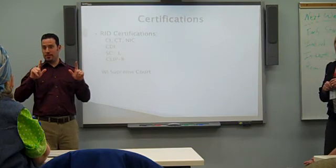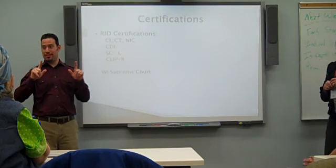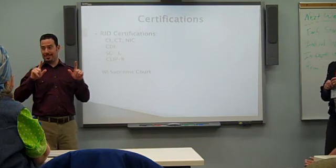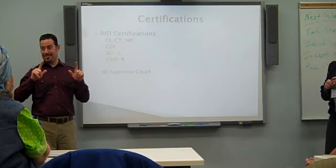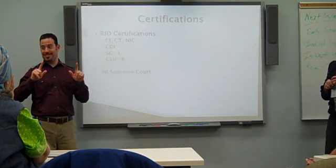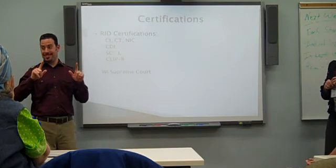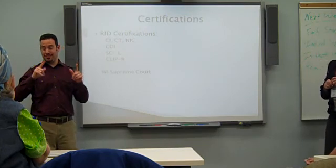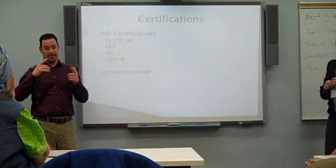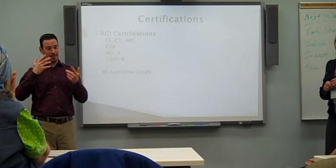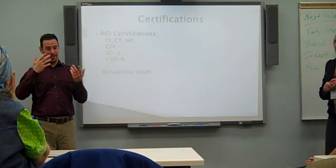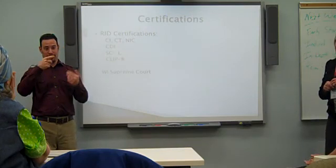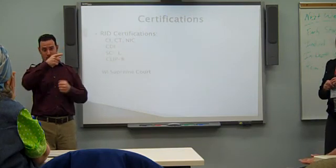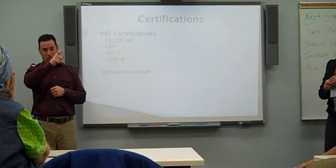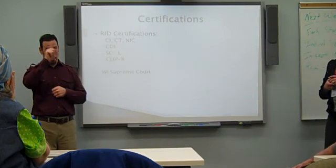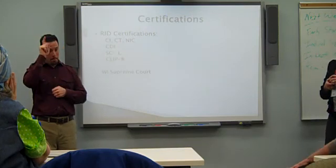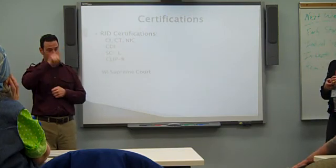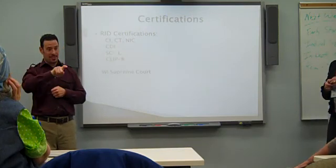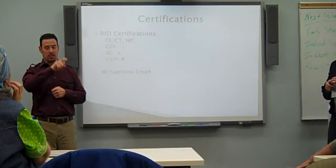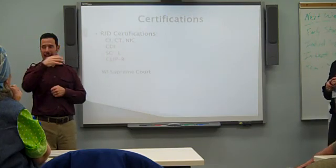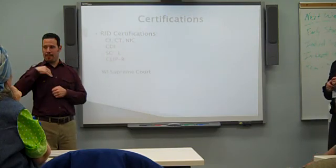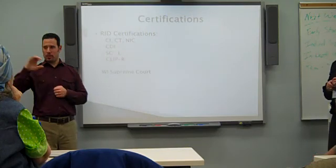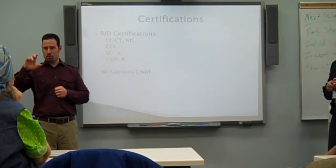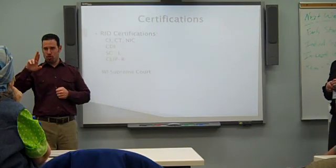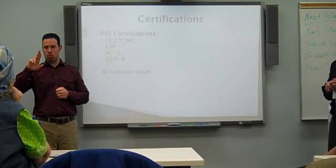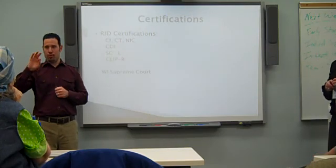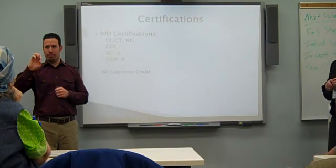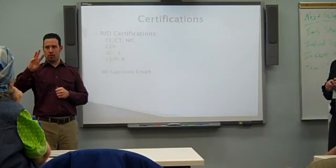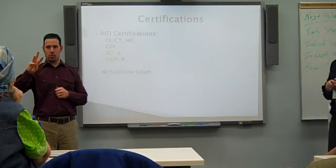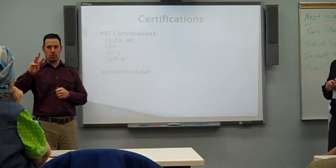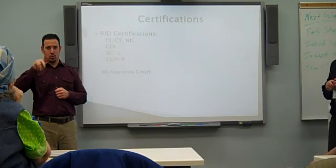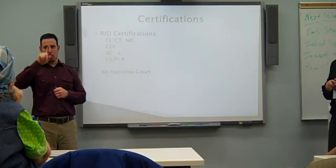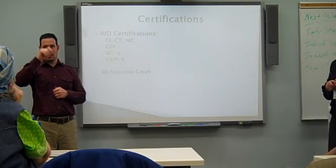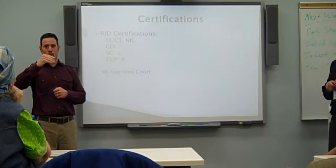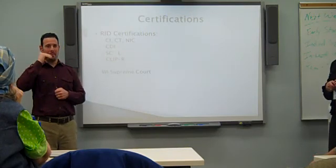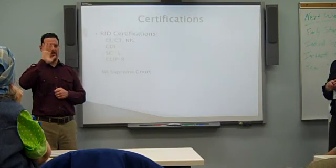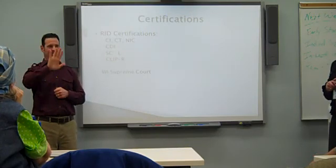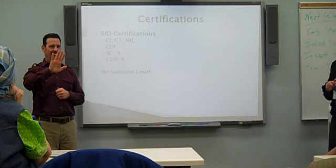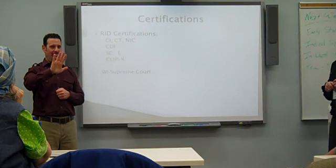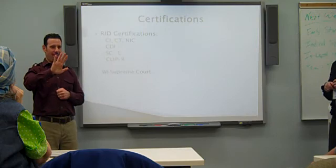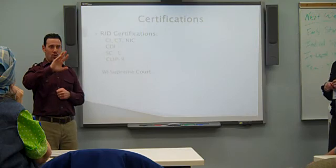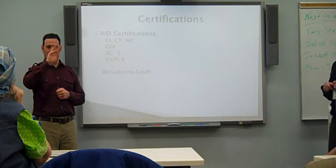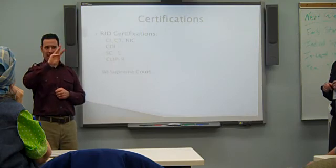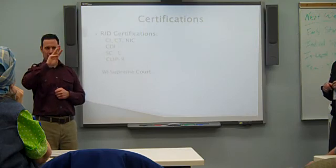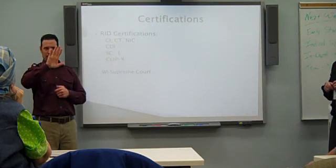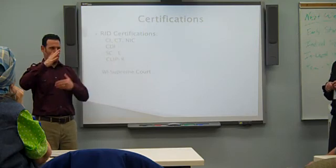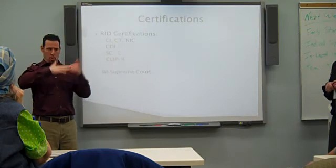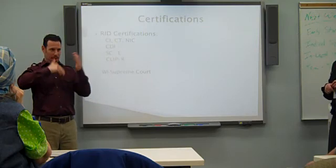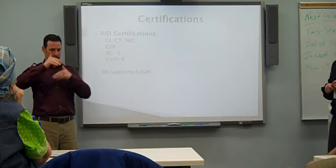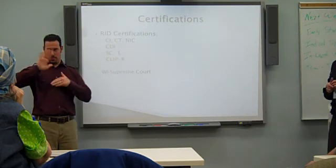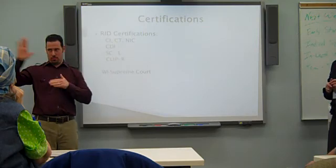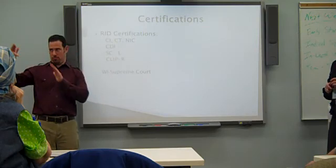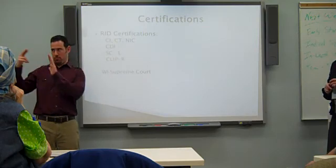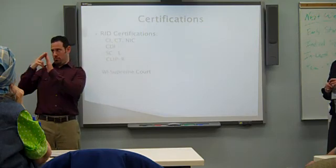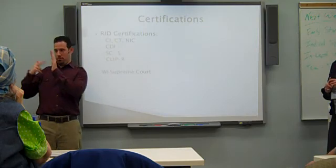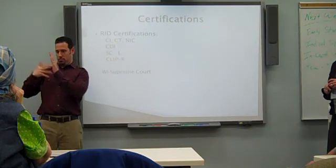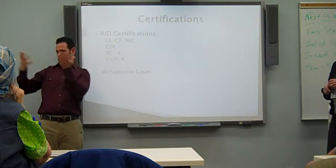They do, parole officers do home visits, surprise home visits.